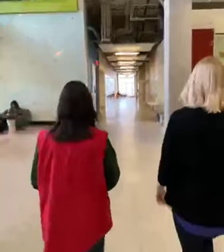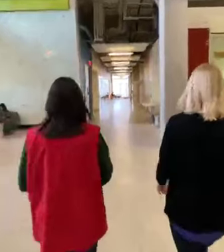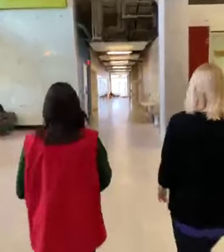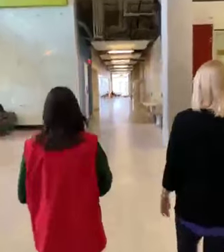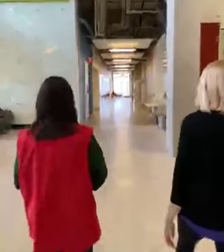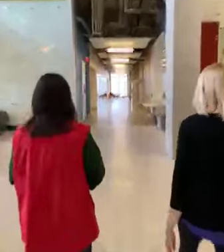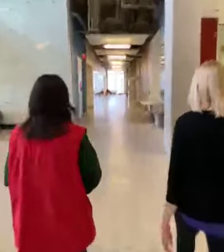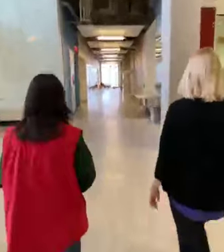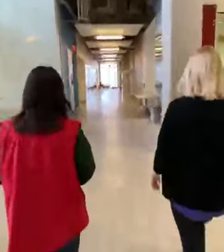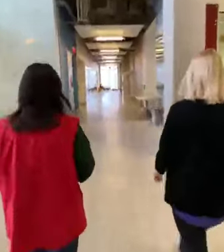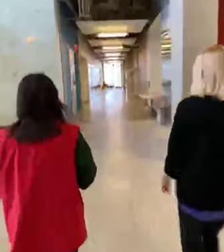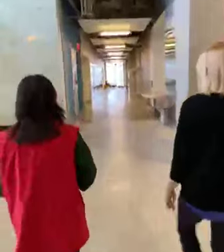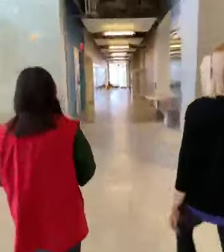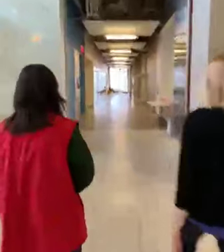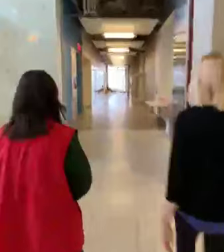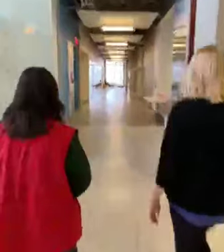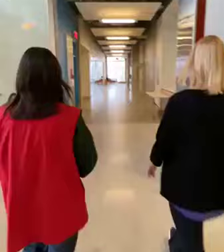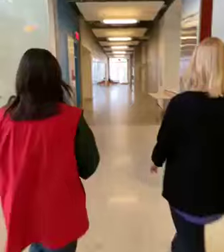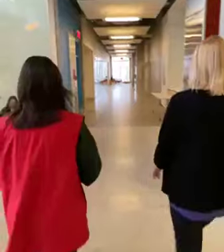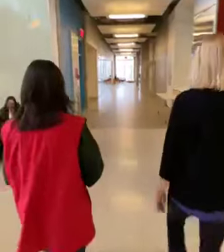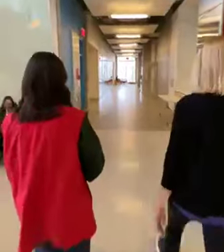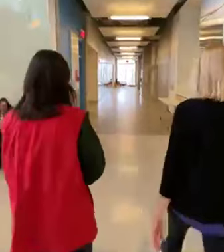Hey.